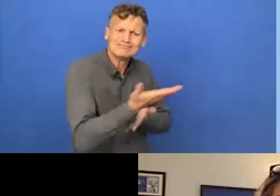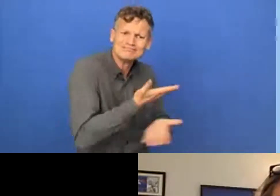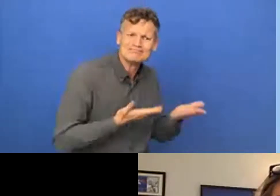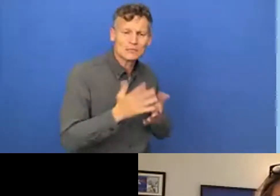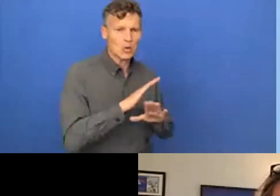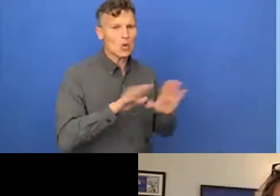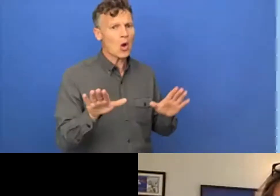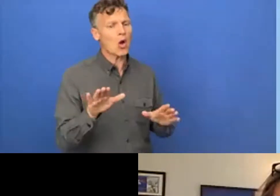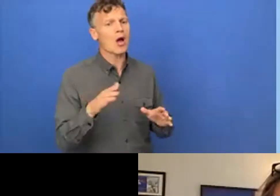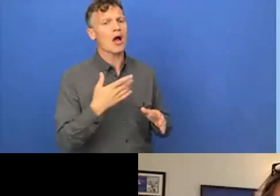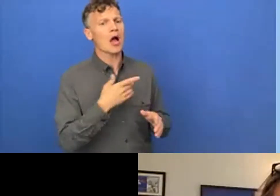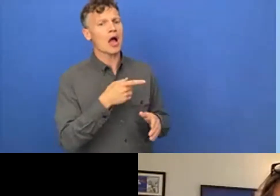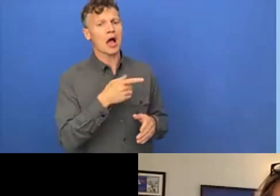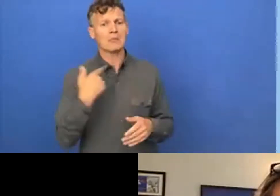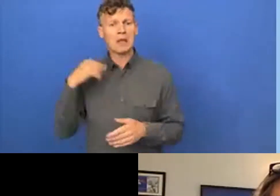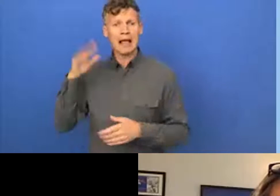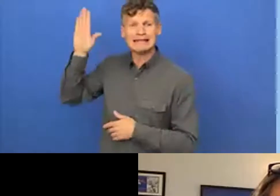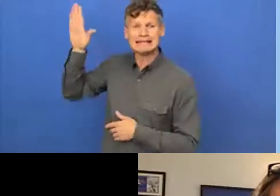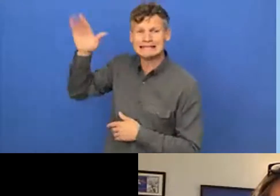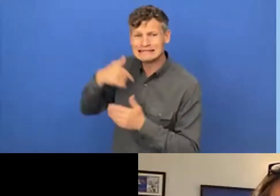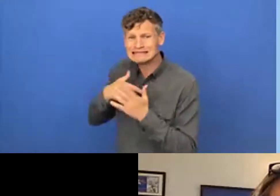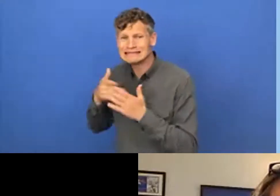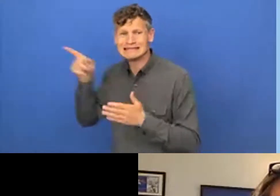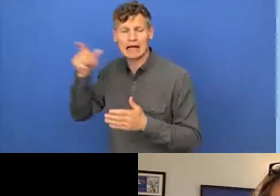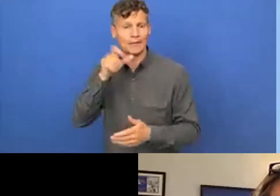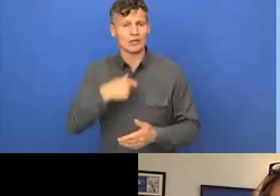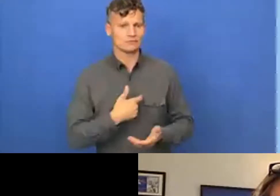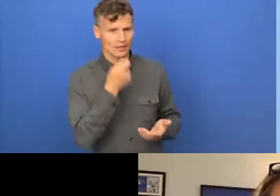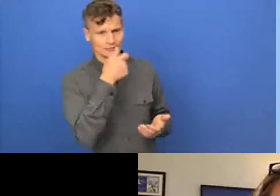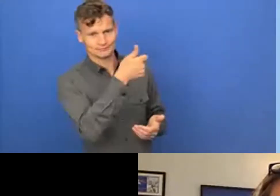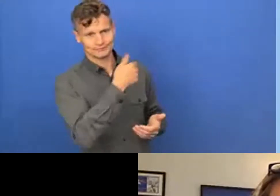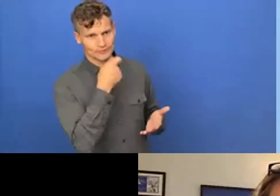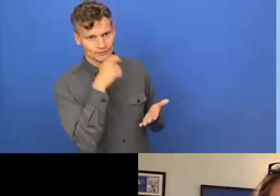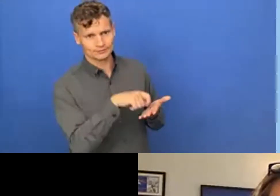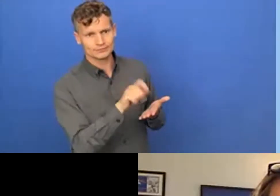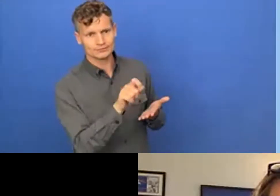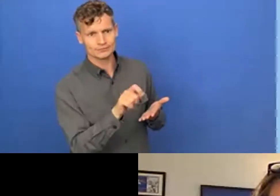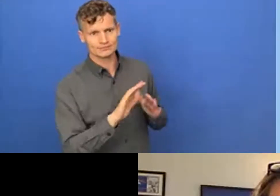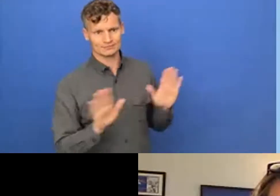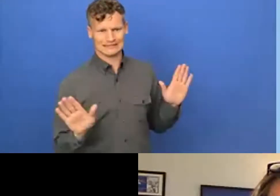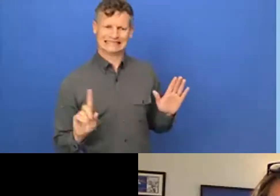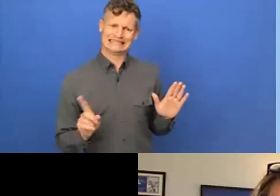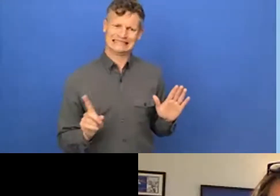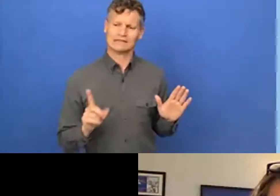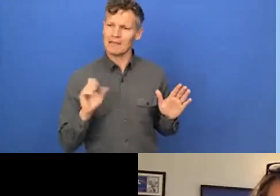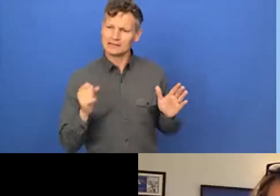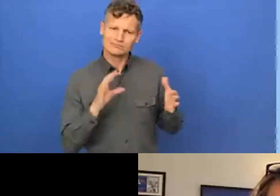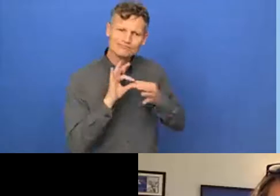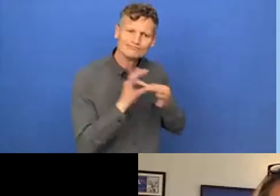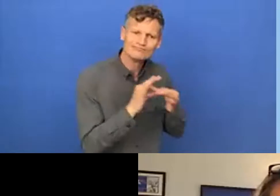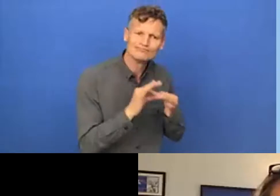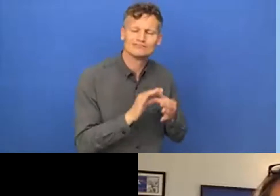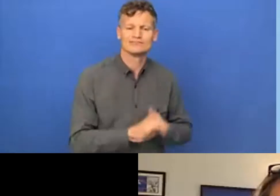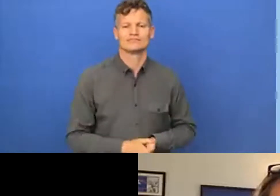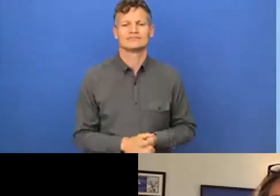Okay, thanks. Yeah, definitely all what you mentioned is something we have observed in the evidence, not just for bullying affecting children